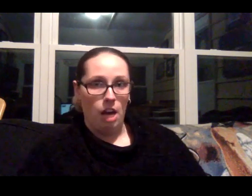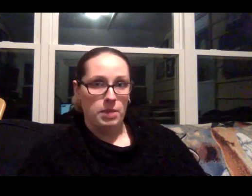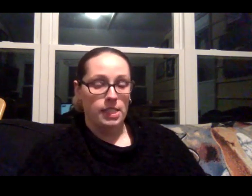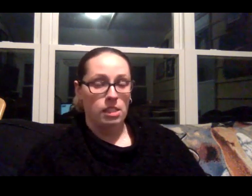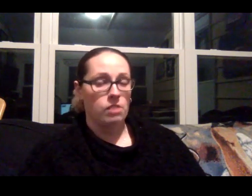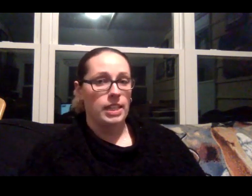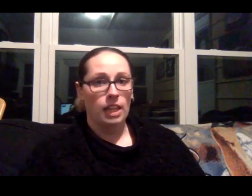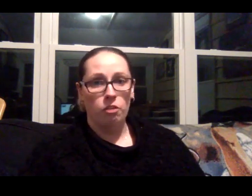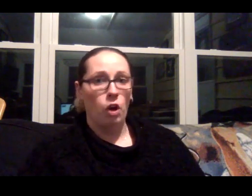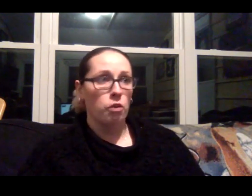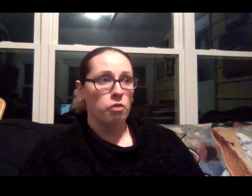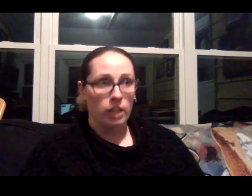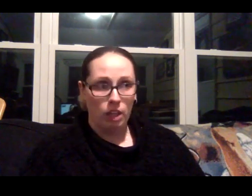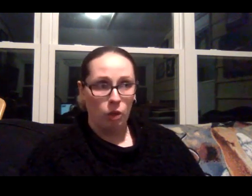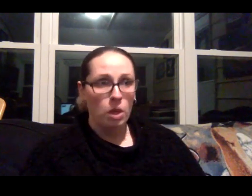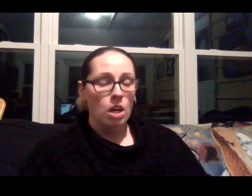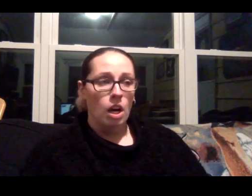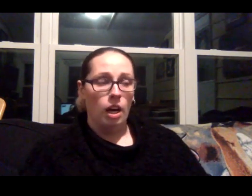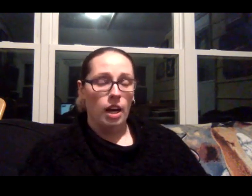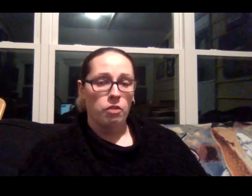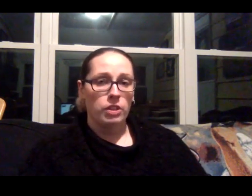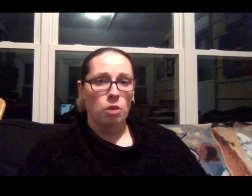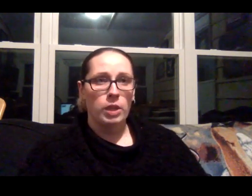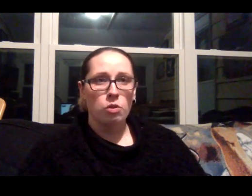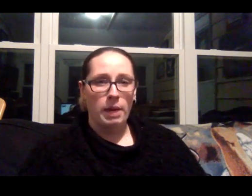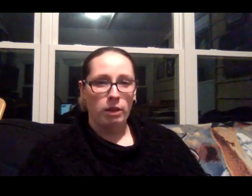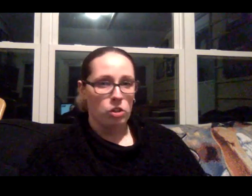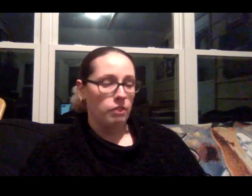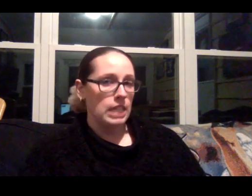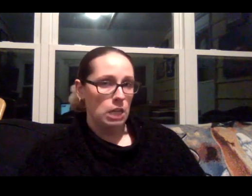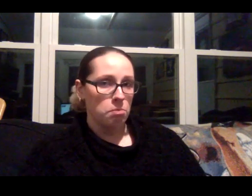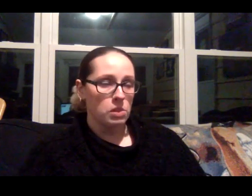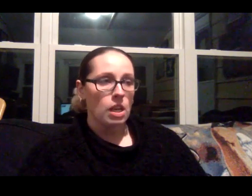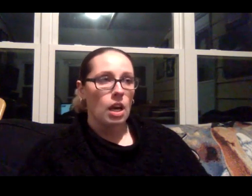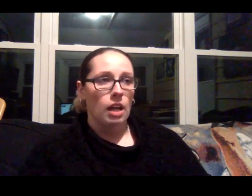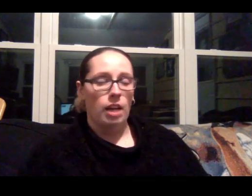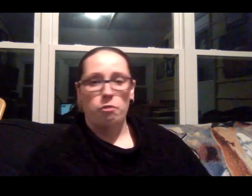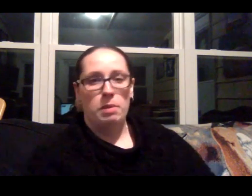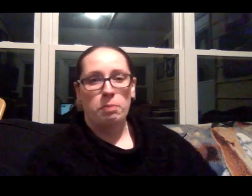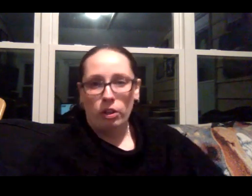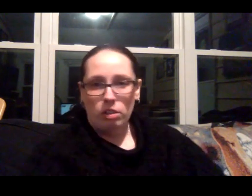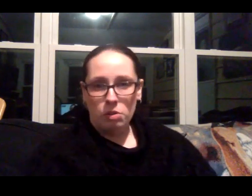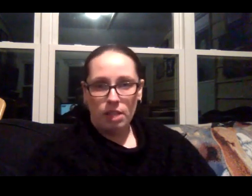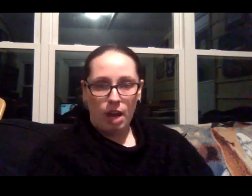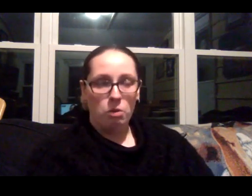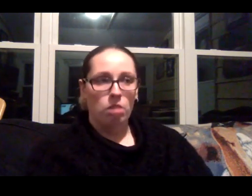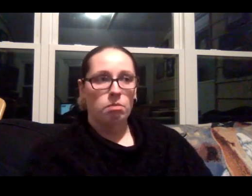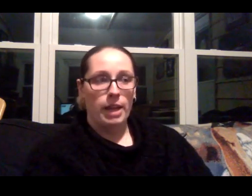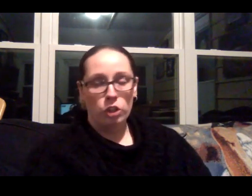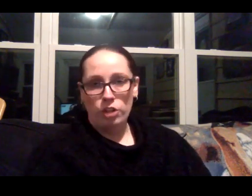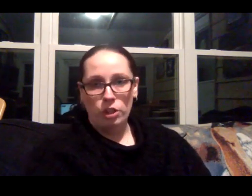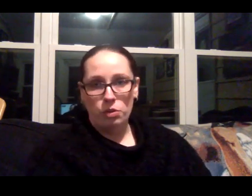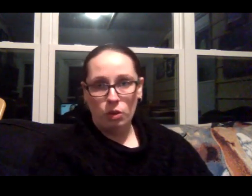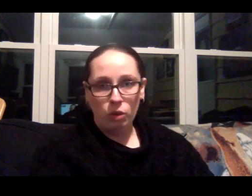assistance via telephone, video conferencing. We use Microsoft Teams. A lot of people aren't using that one.